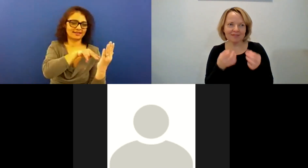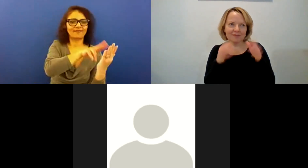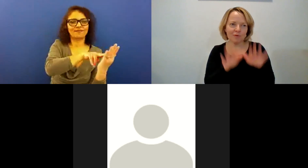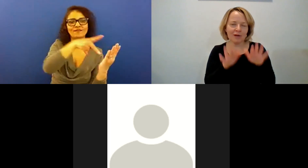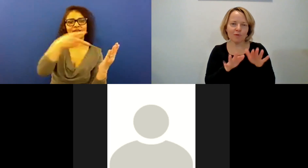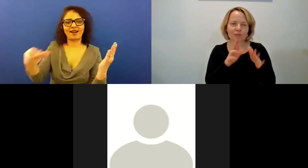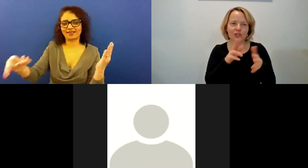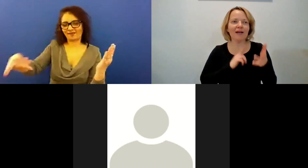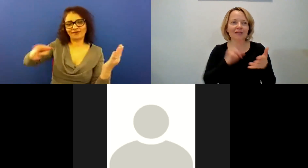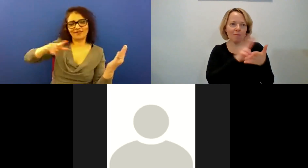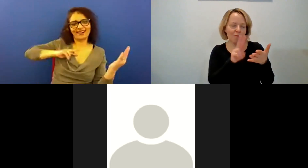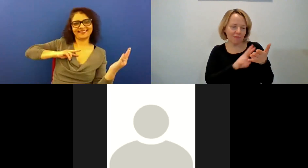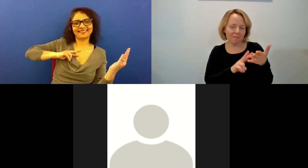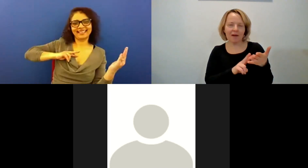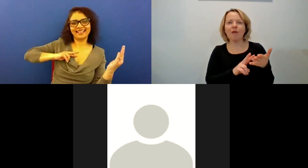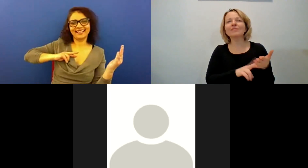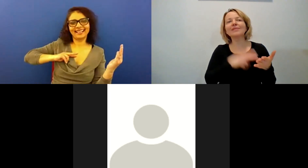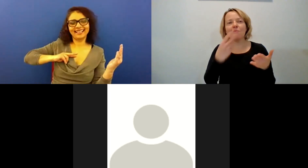Damian is maybe